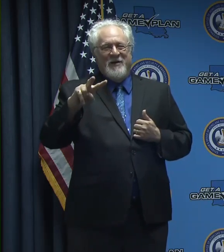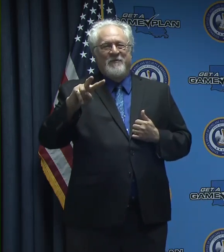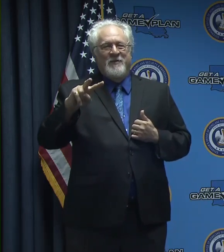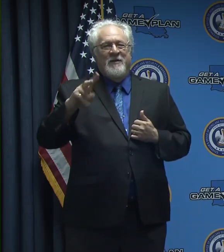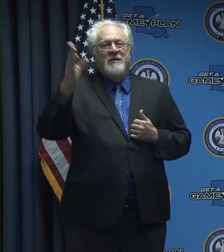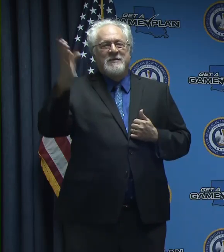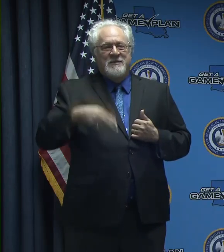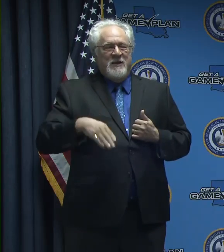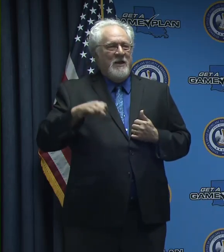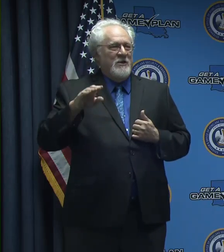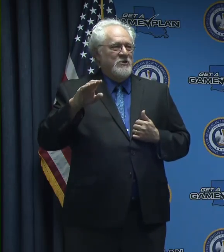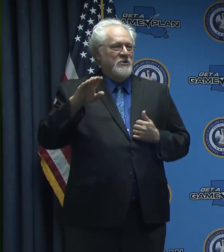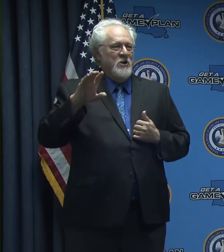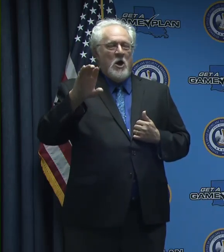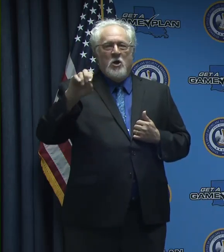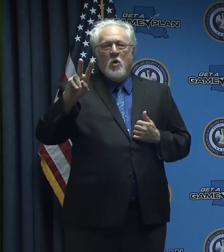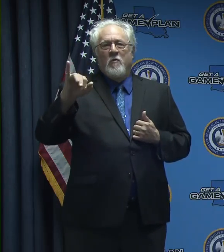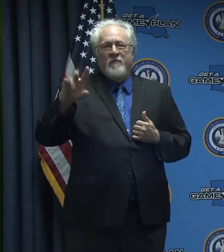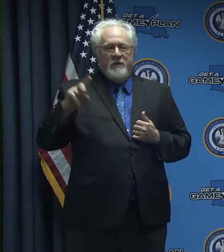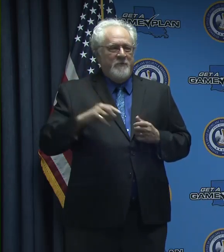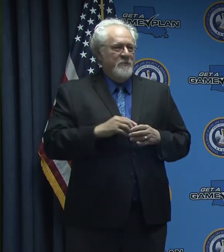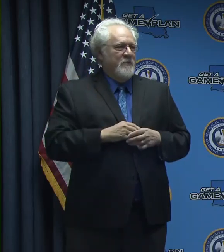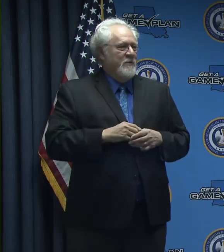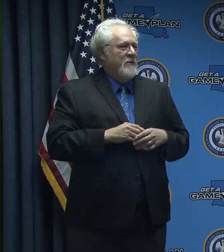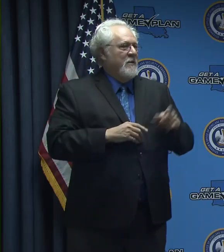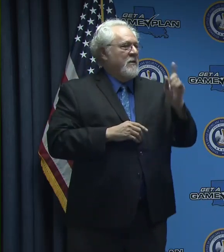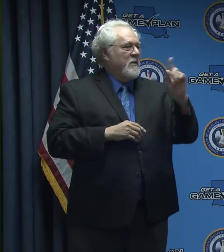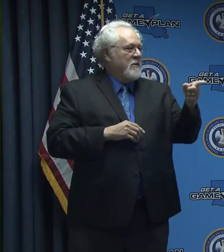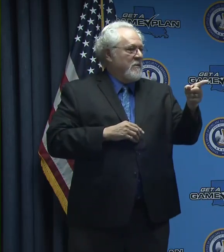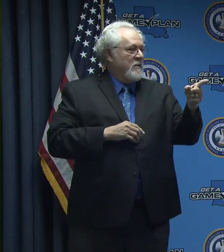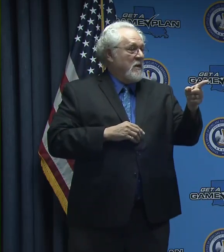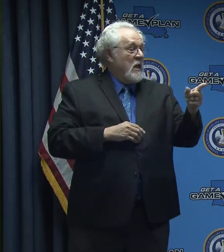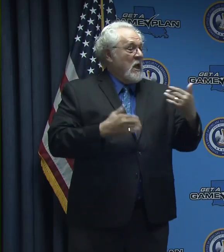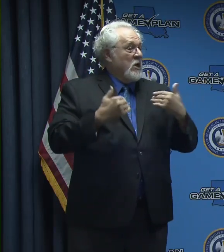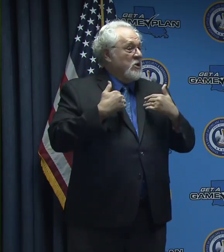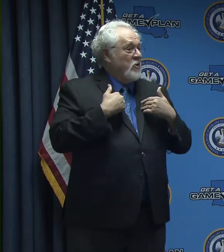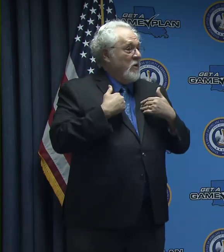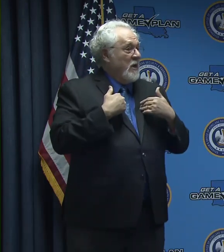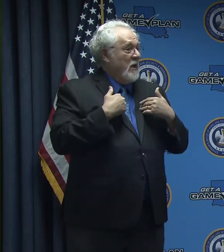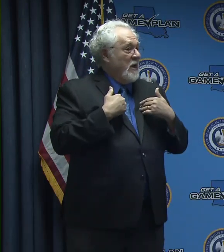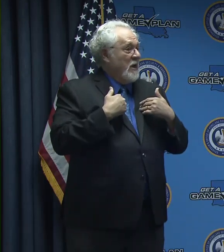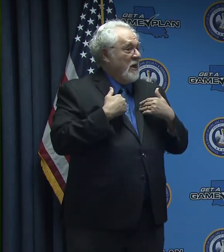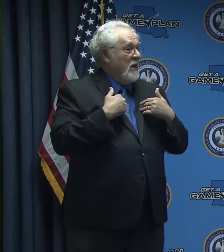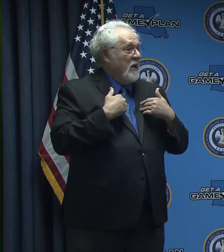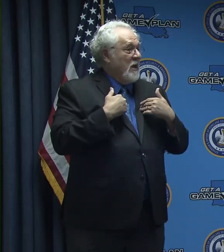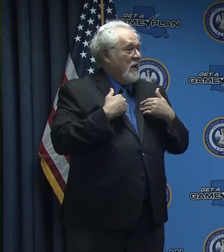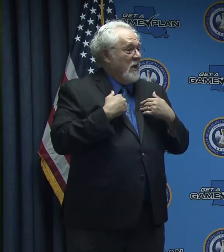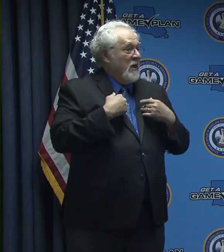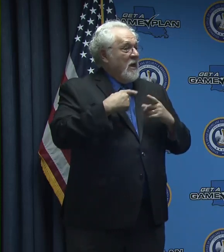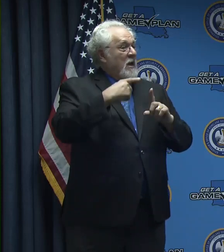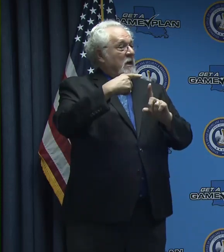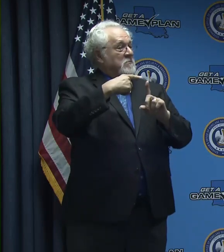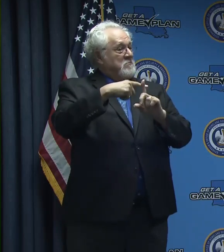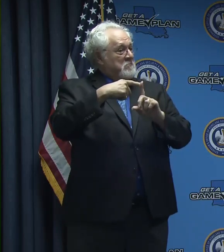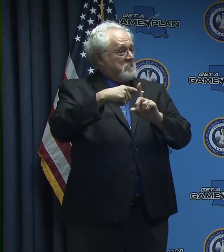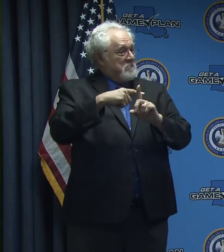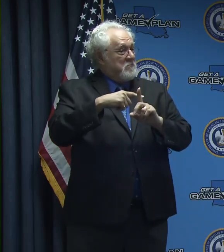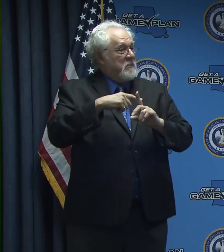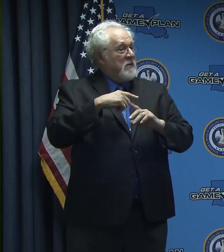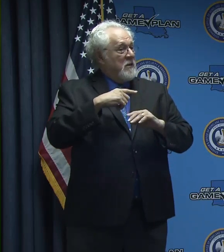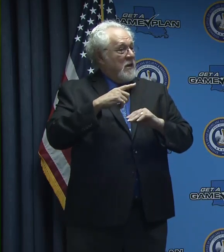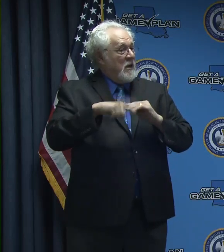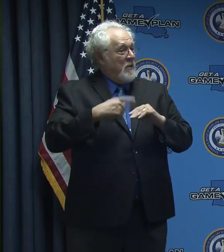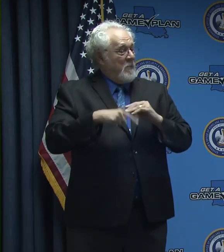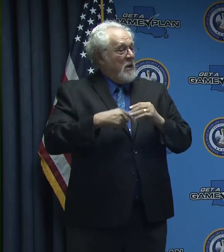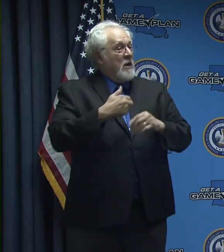LDH.la.gov. You can find it there. Yes, sir. Governor, you sounded an optimistic tone, sort of, on